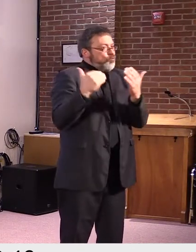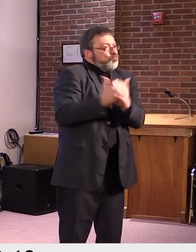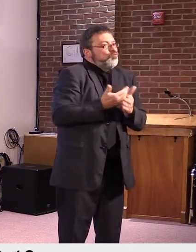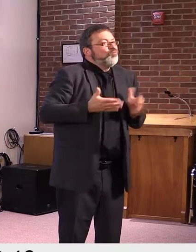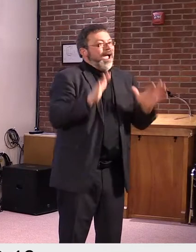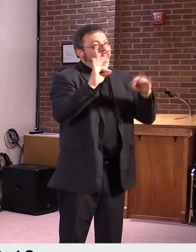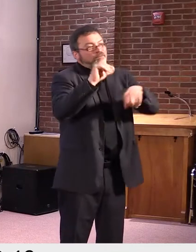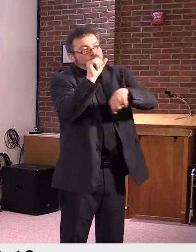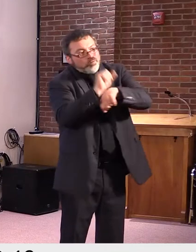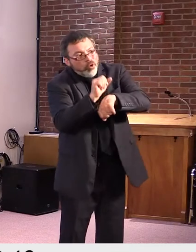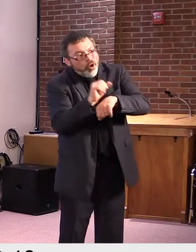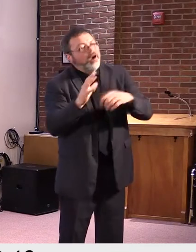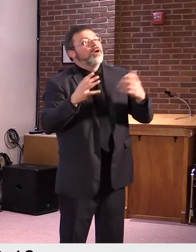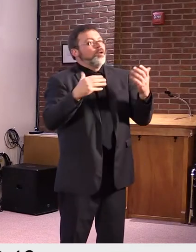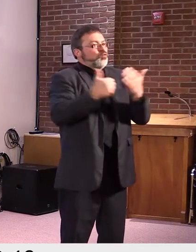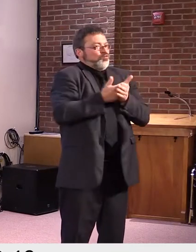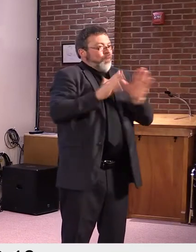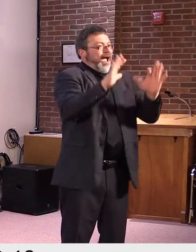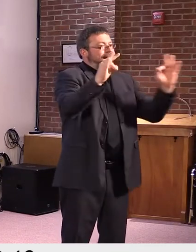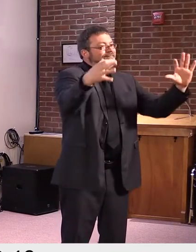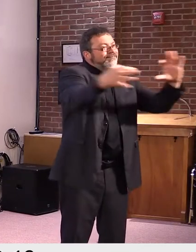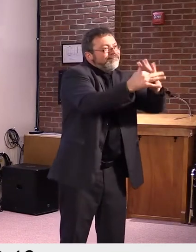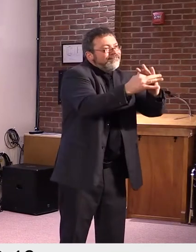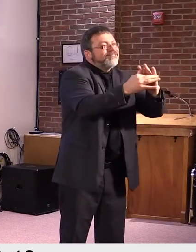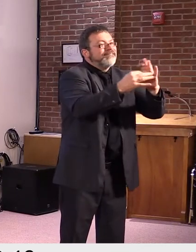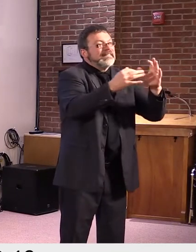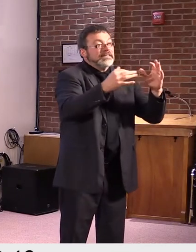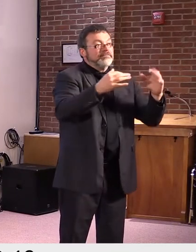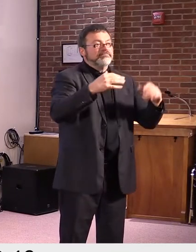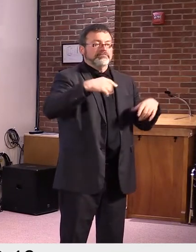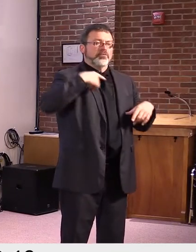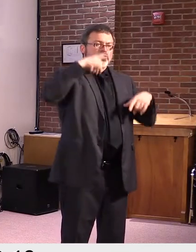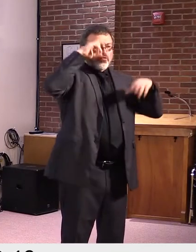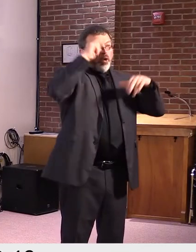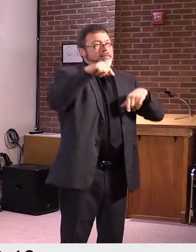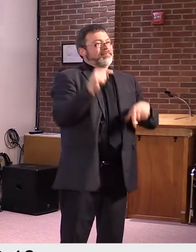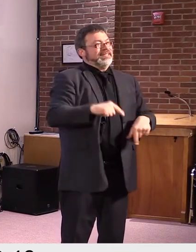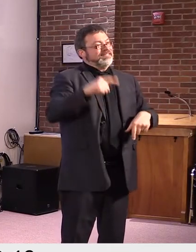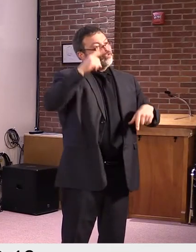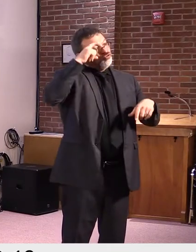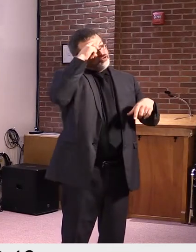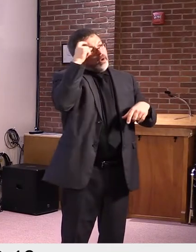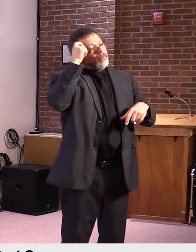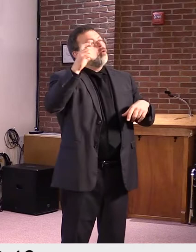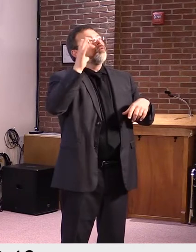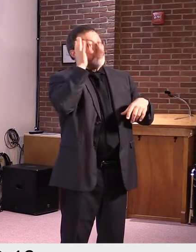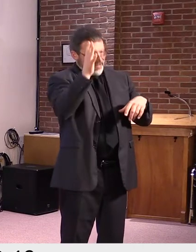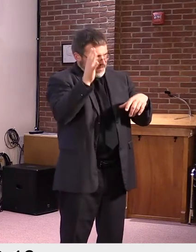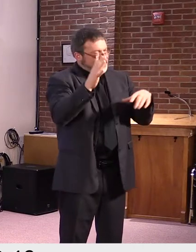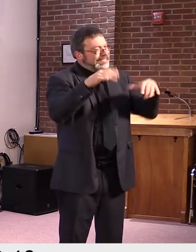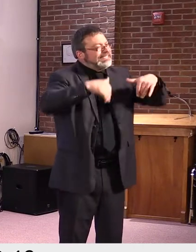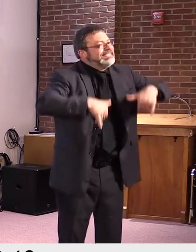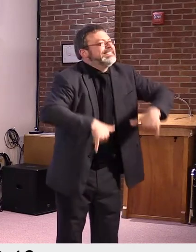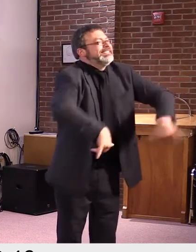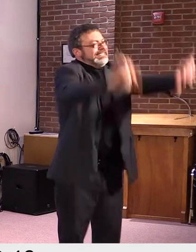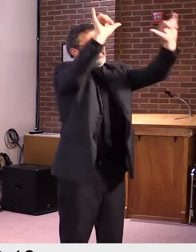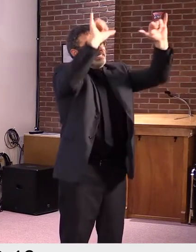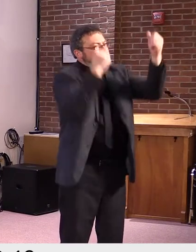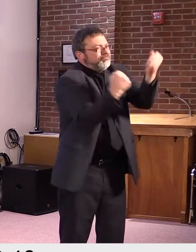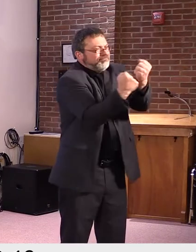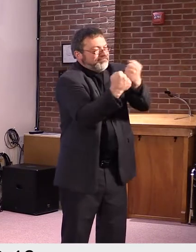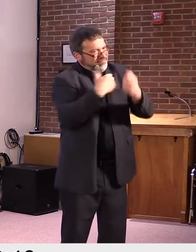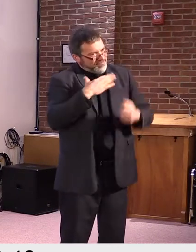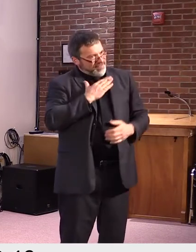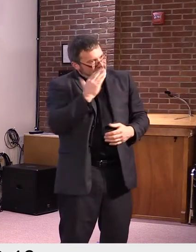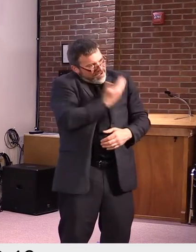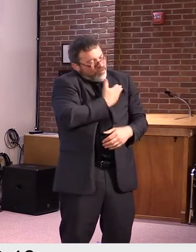We hope this summer we'll see continued support of our local communities and businesses as we all